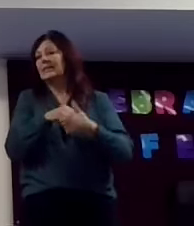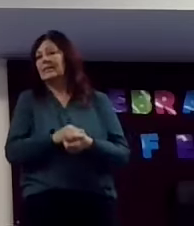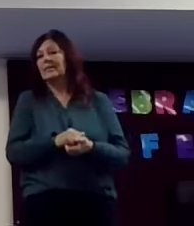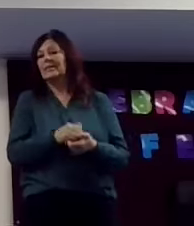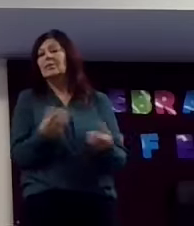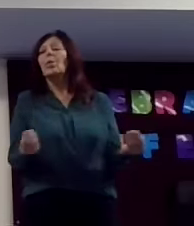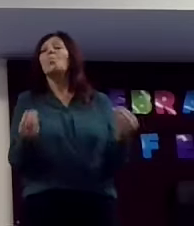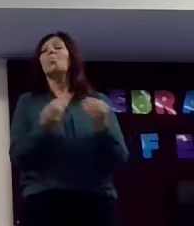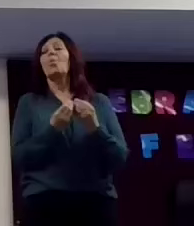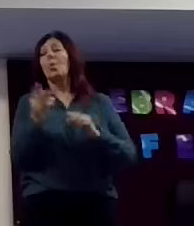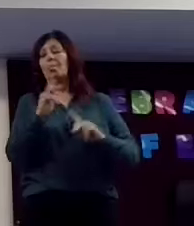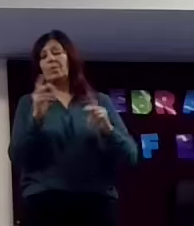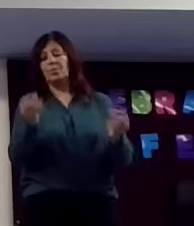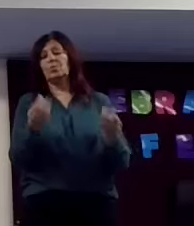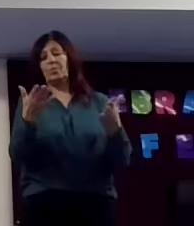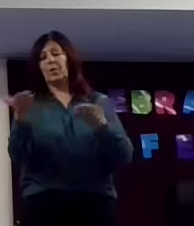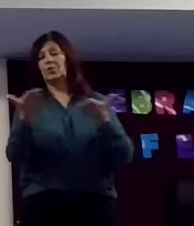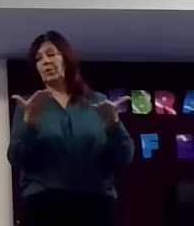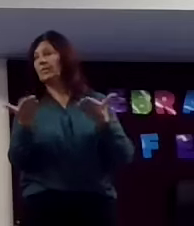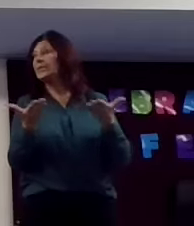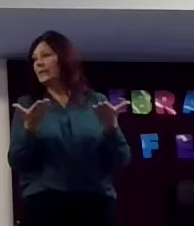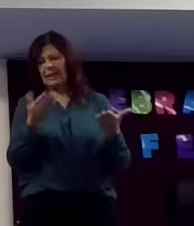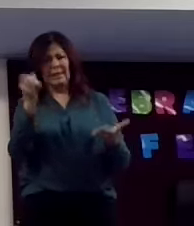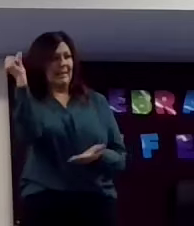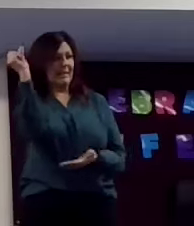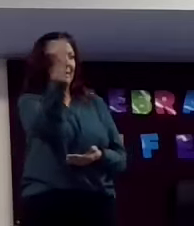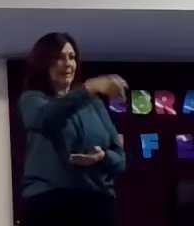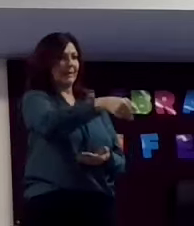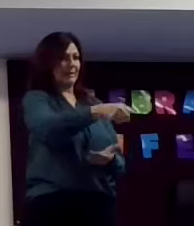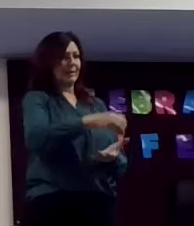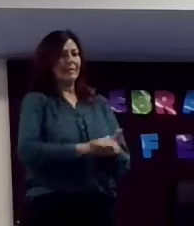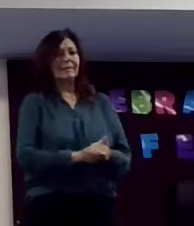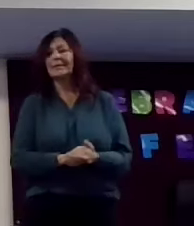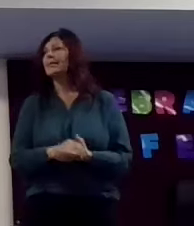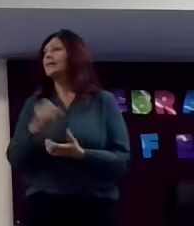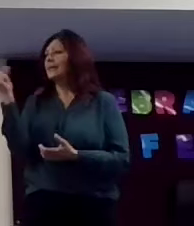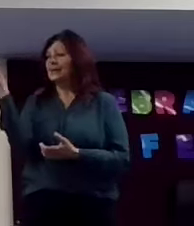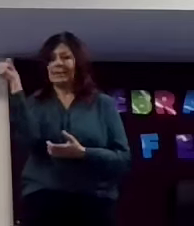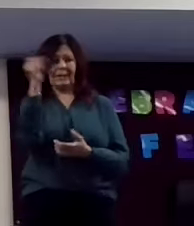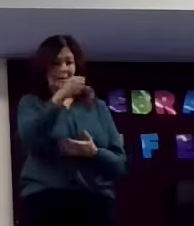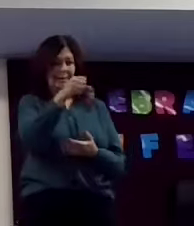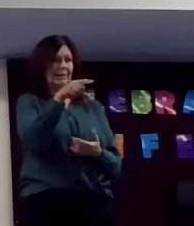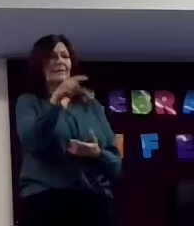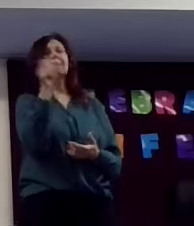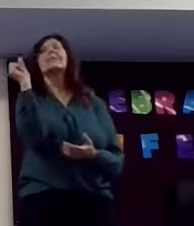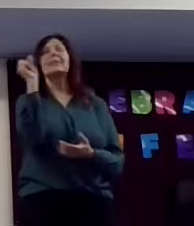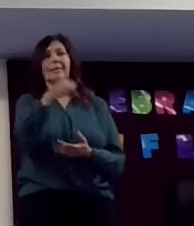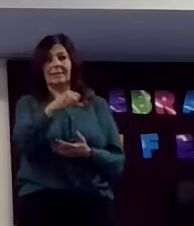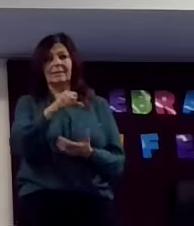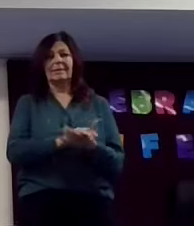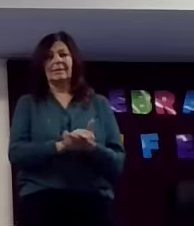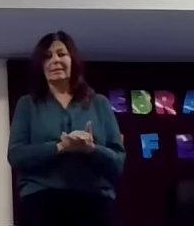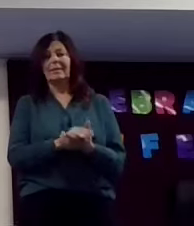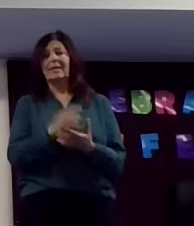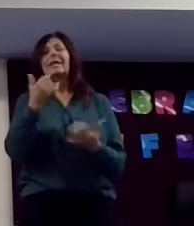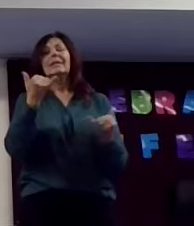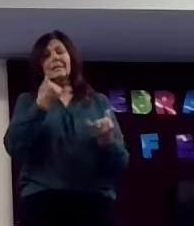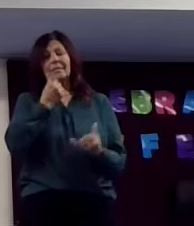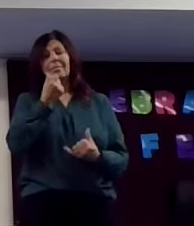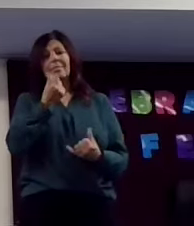more people to actually provide the service over. So absolutely. Technology. Okay, so yes, I think